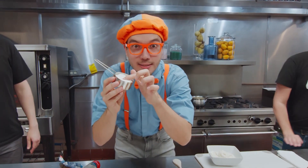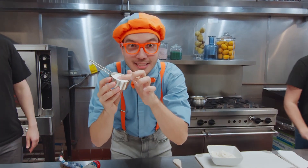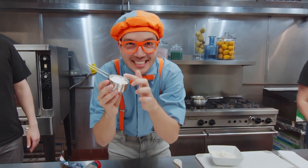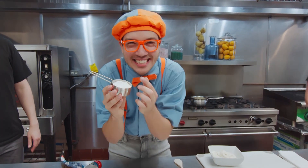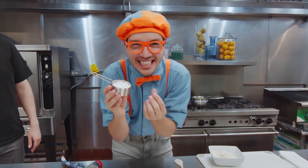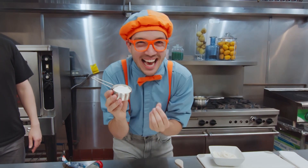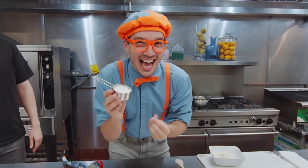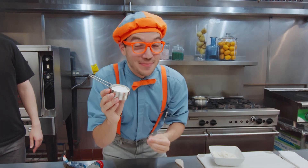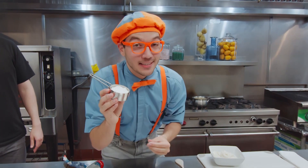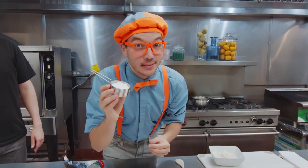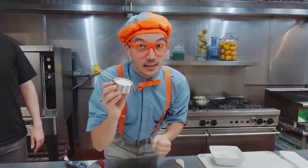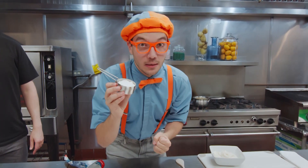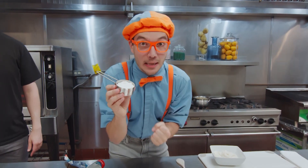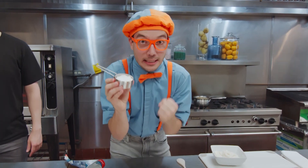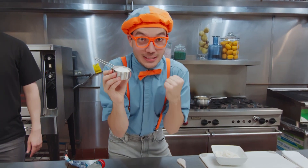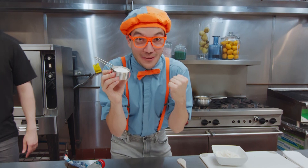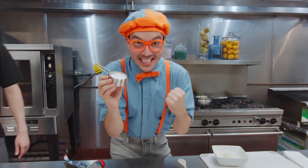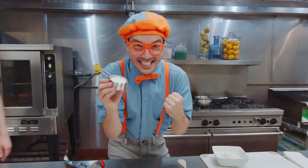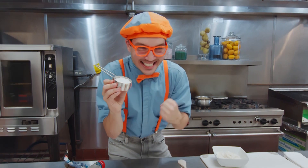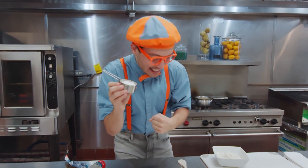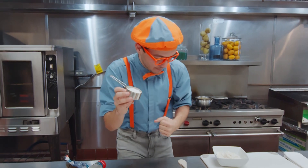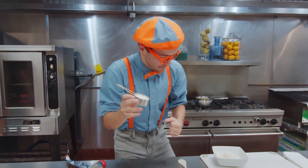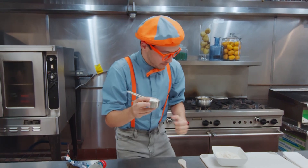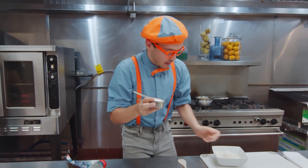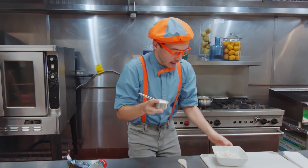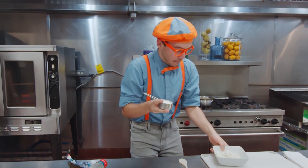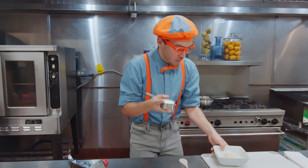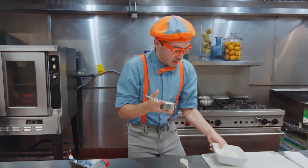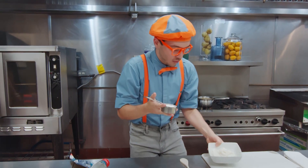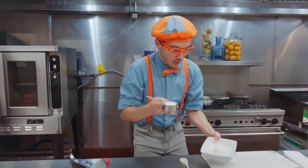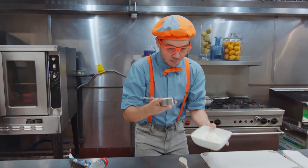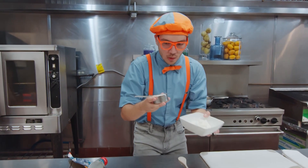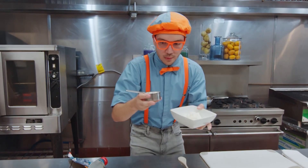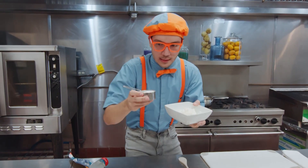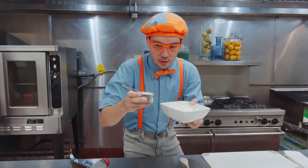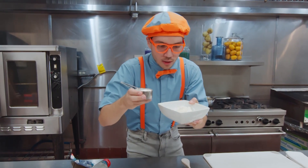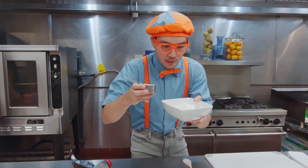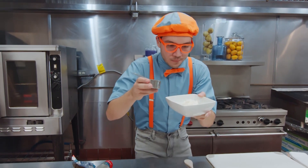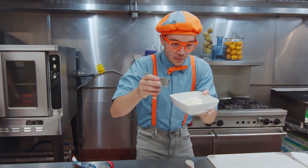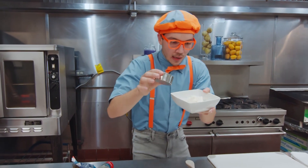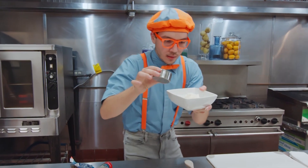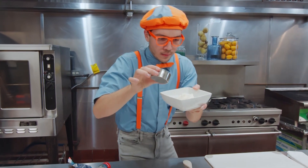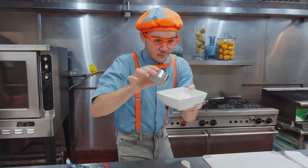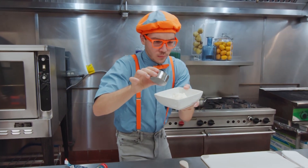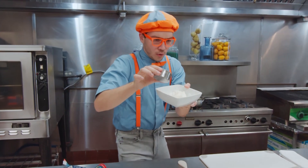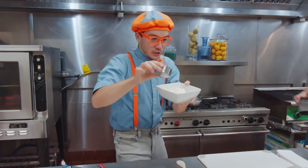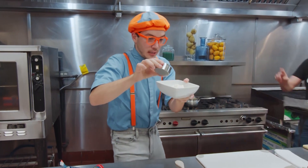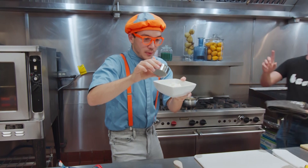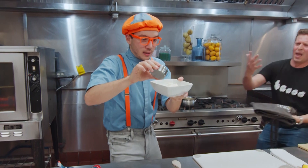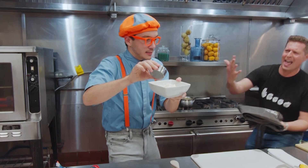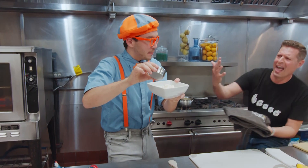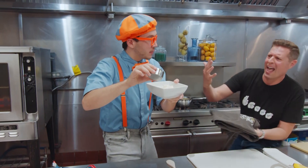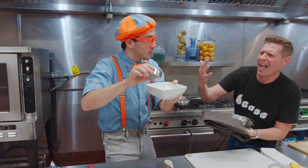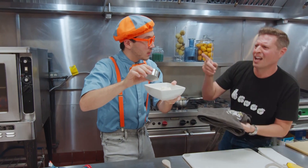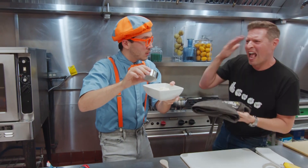soft when you touch it. I bet this is going to make it so tasty! Okay, so we take the sugar and we're just